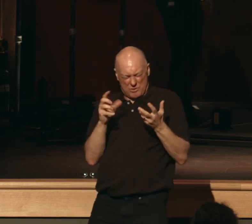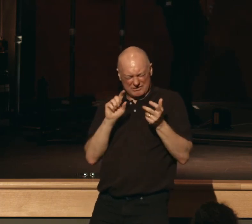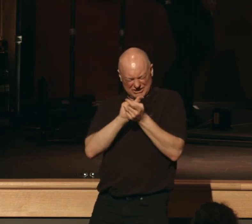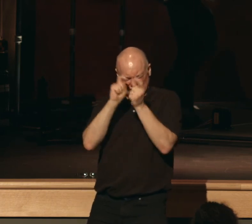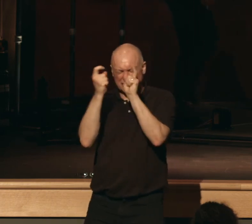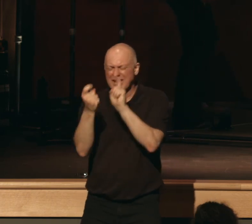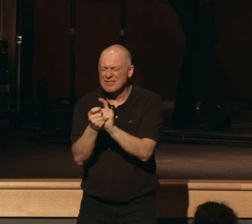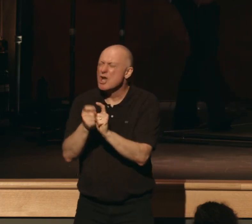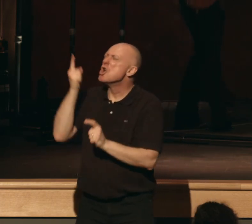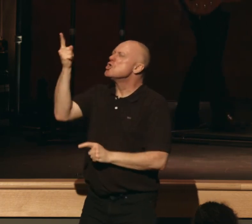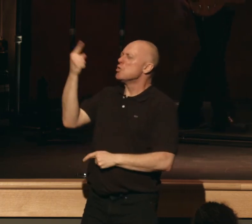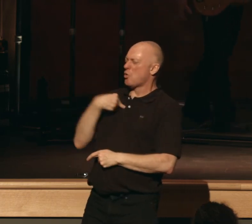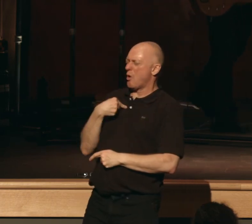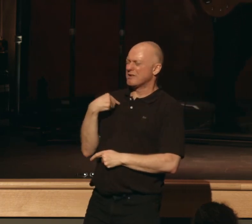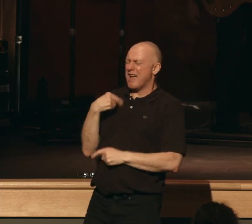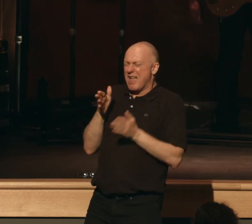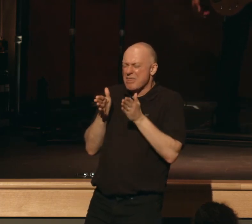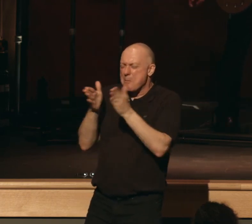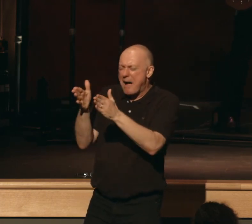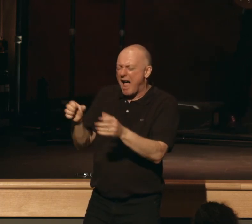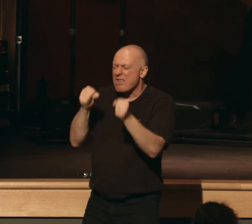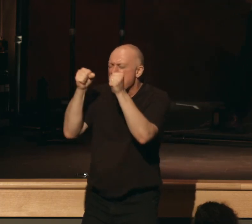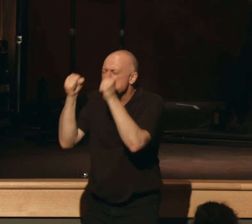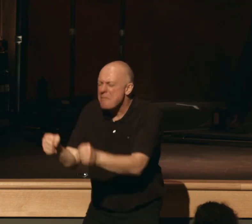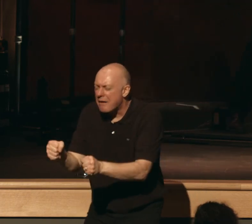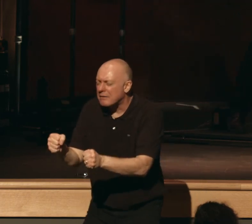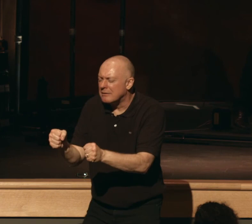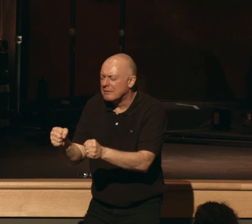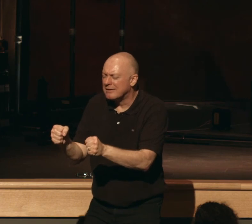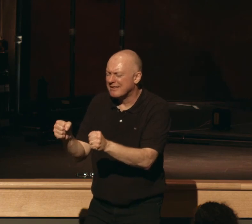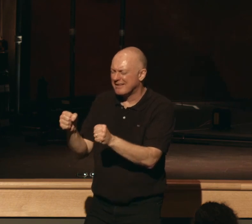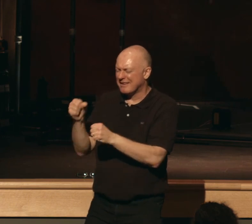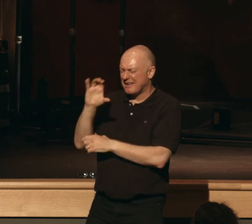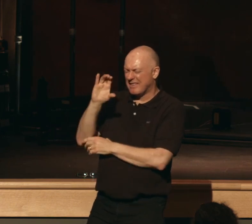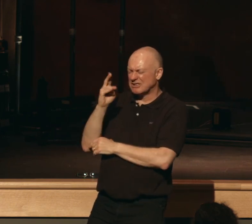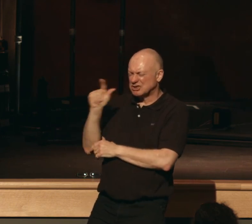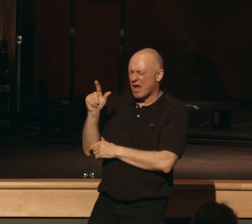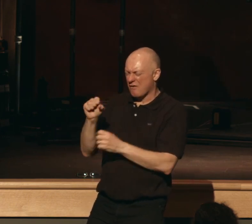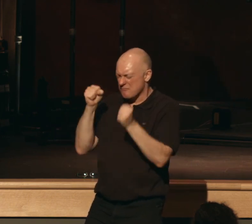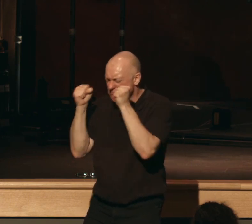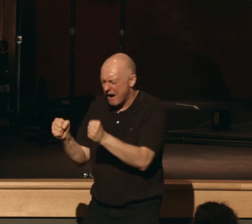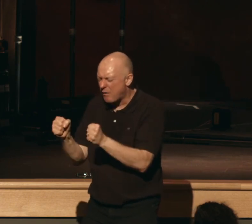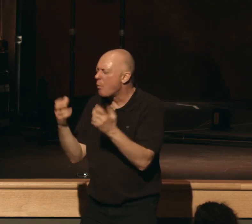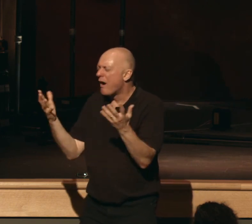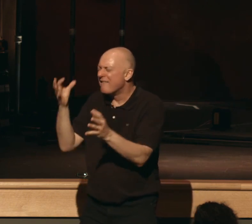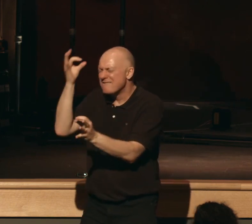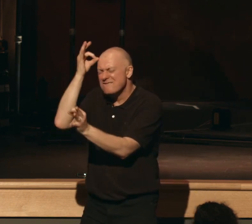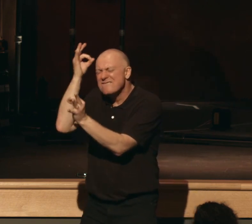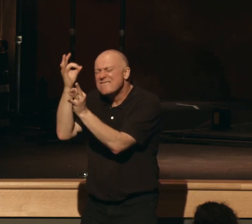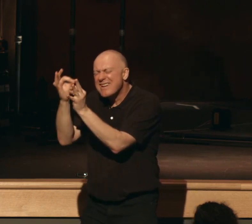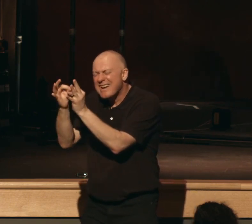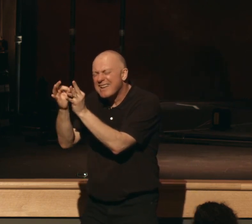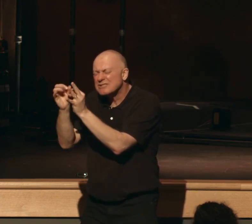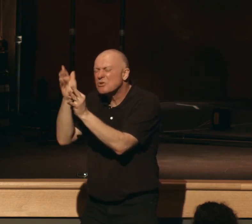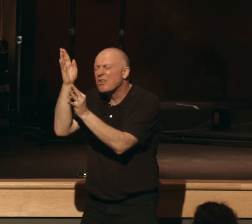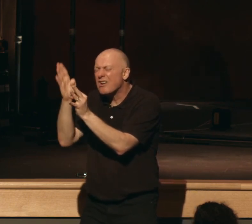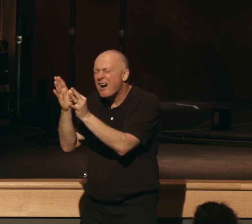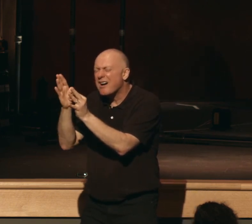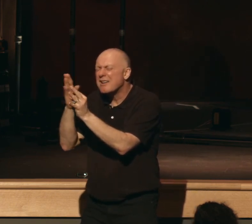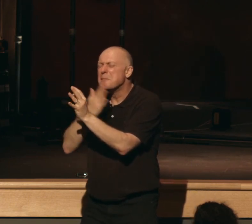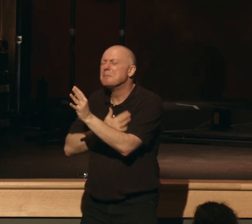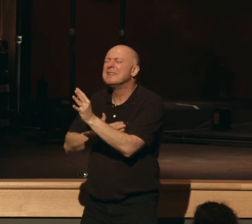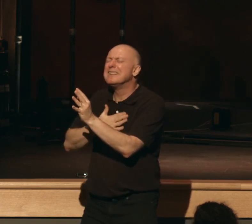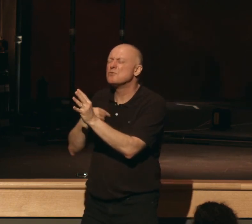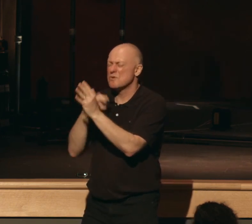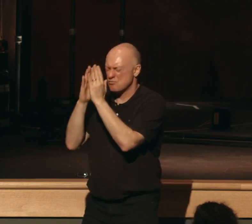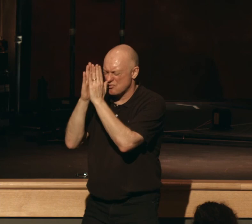And God, you've told us that the path of power, the channel of power is faith. And so God, would you please,